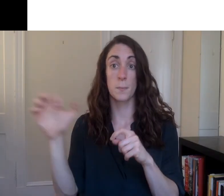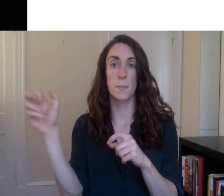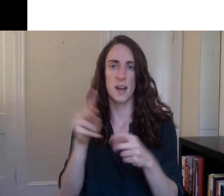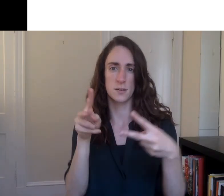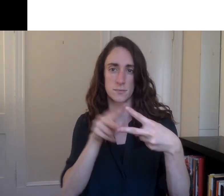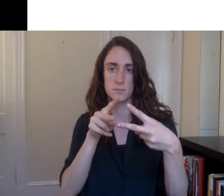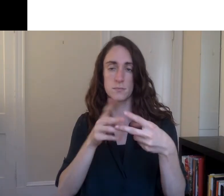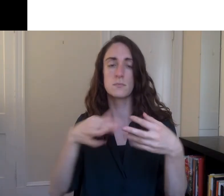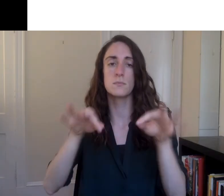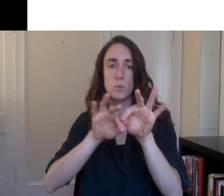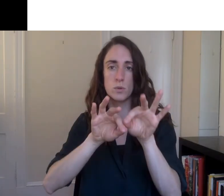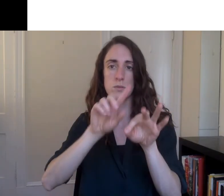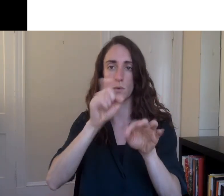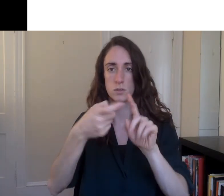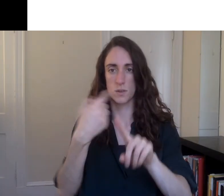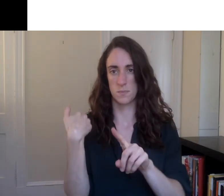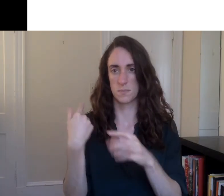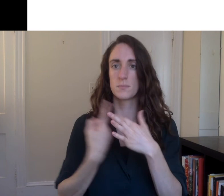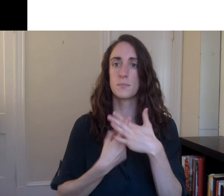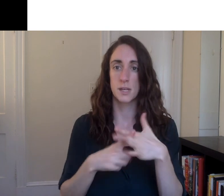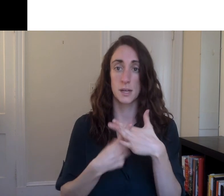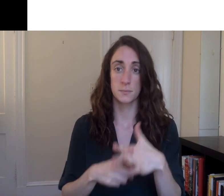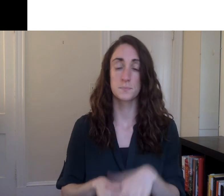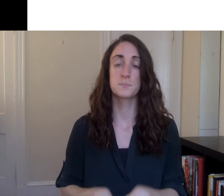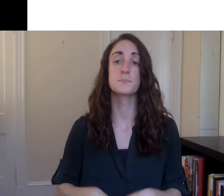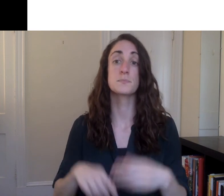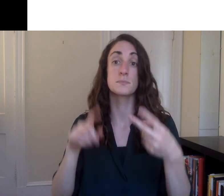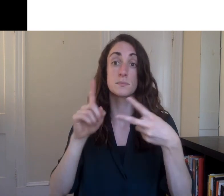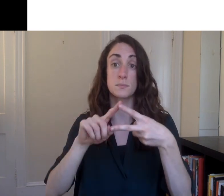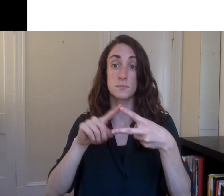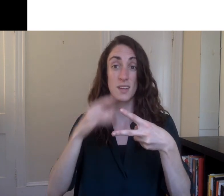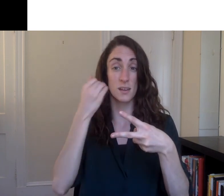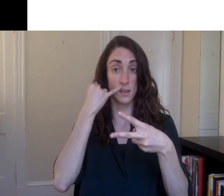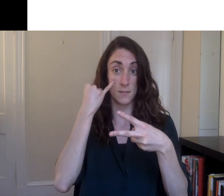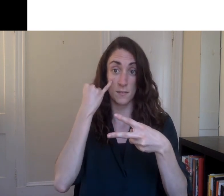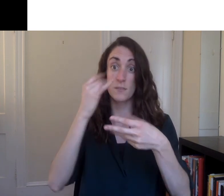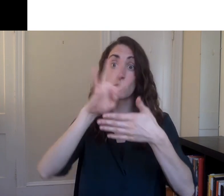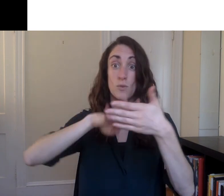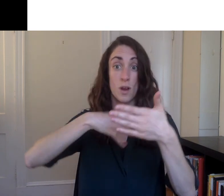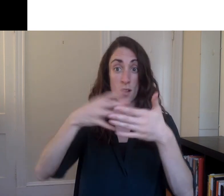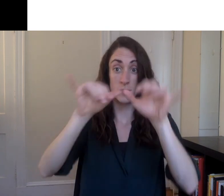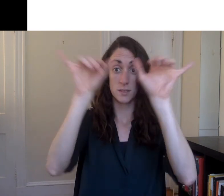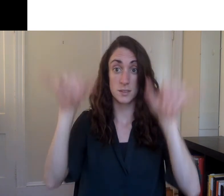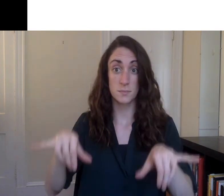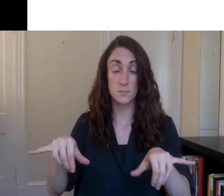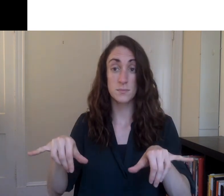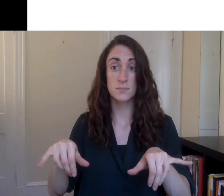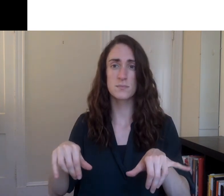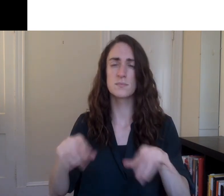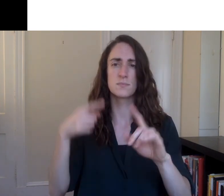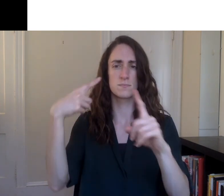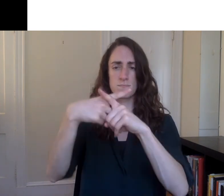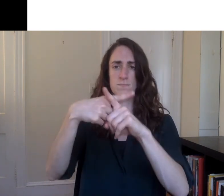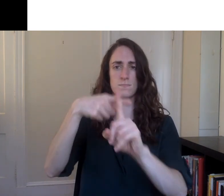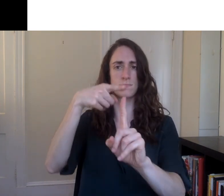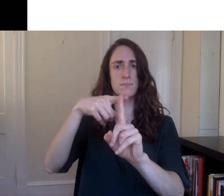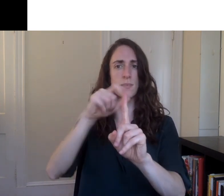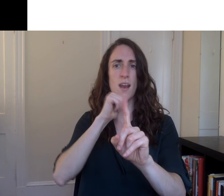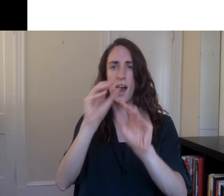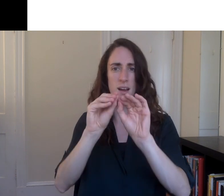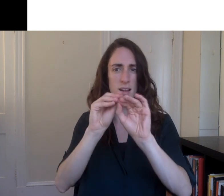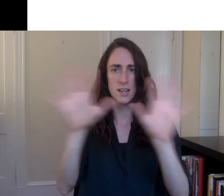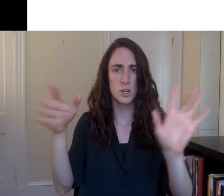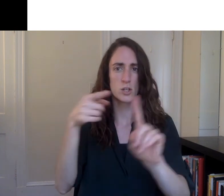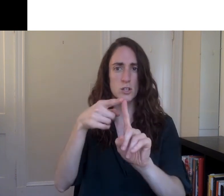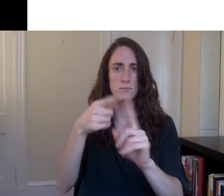So to wrap up, let's go back to those two important questions from the beginning. First, if the graph of a system of linear equations does